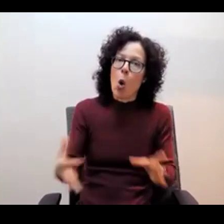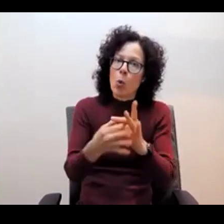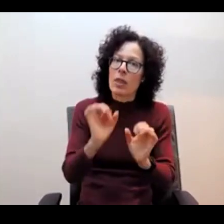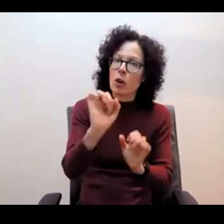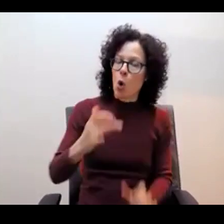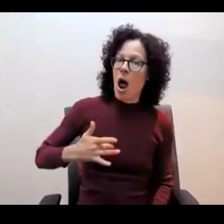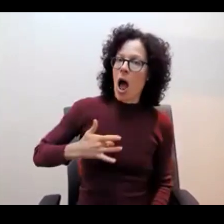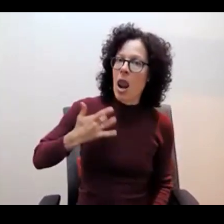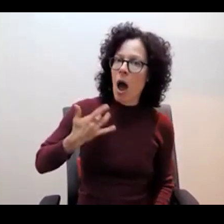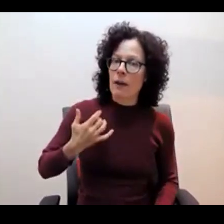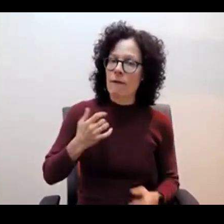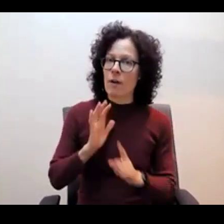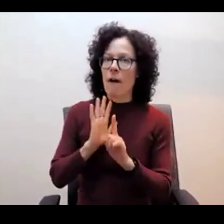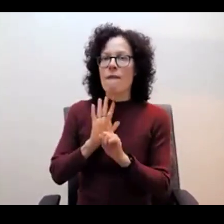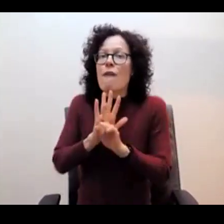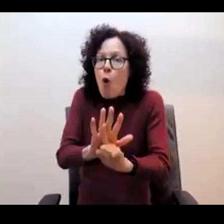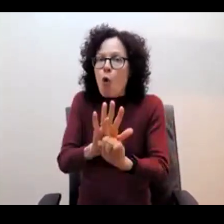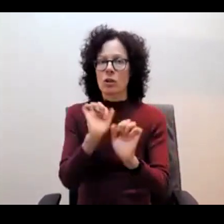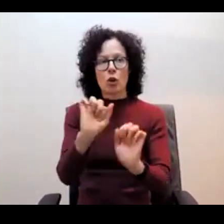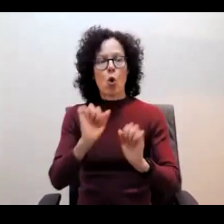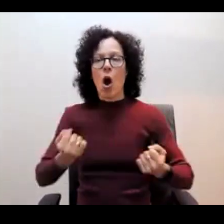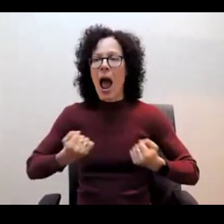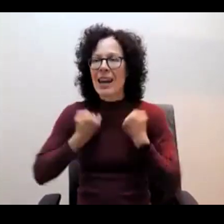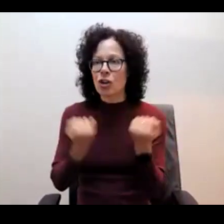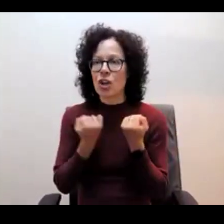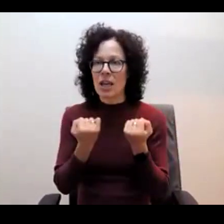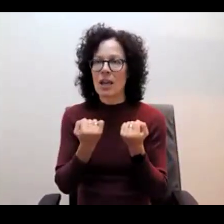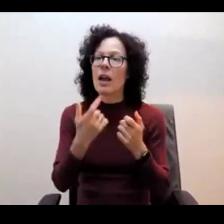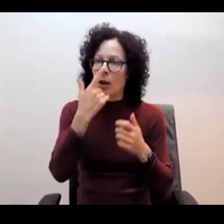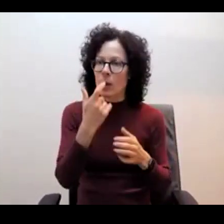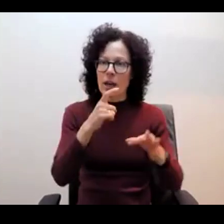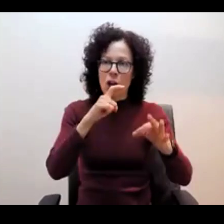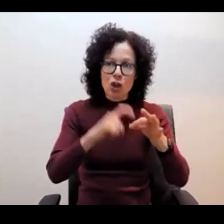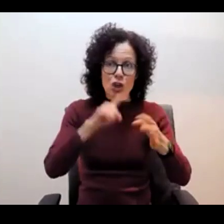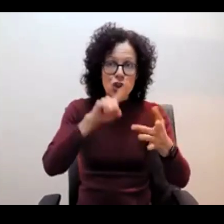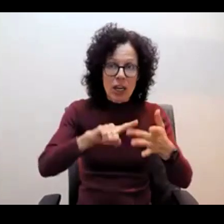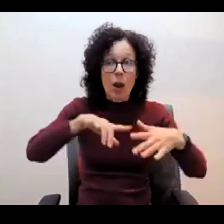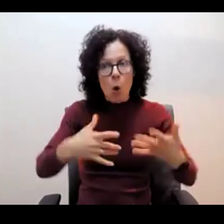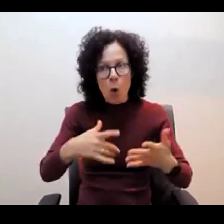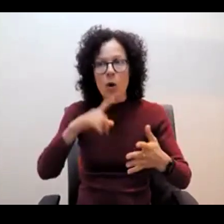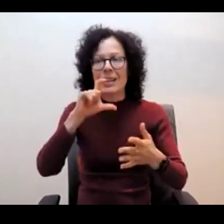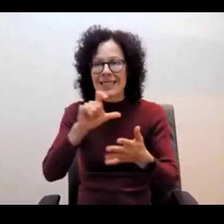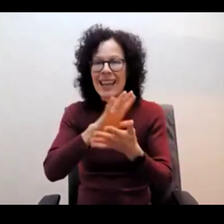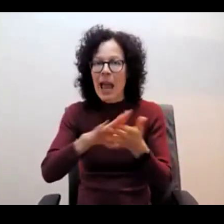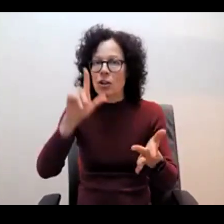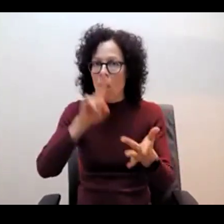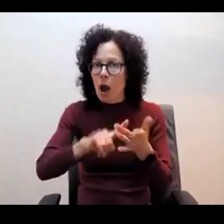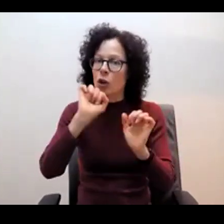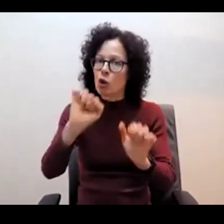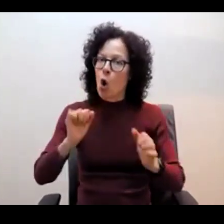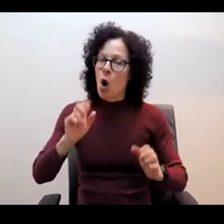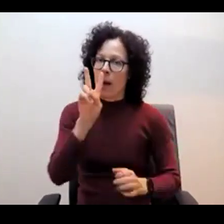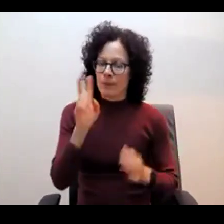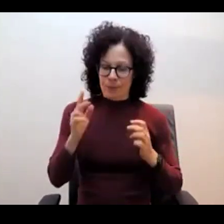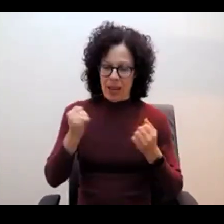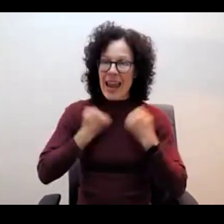energy, which is Qi. So Qi, you can write it either with Qi or Chi. It comes back